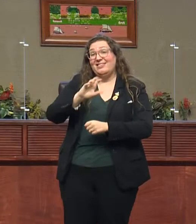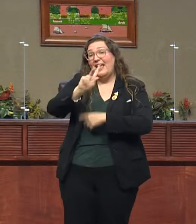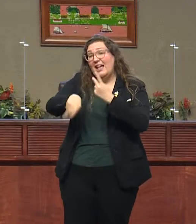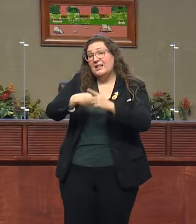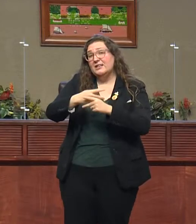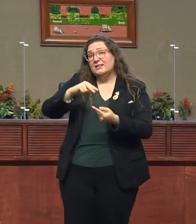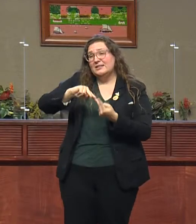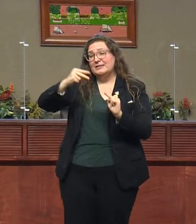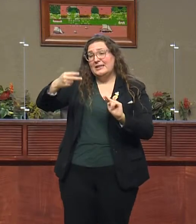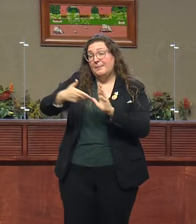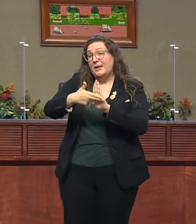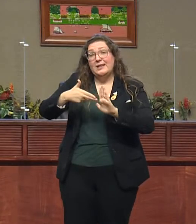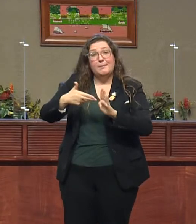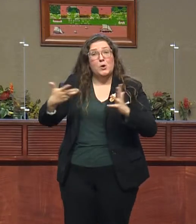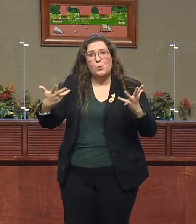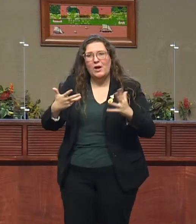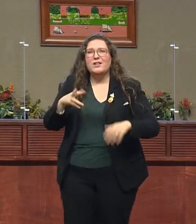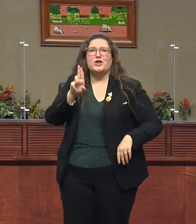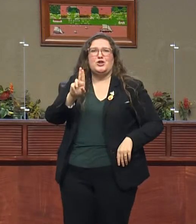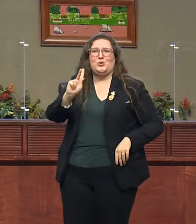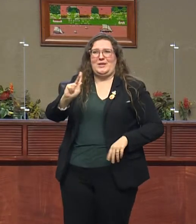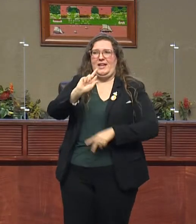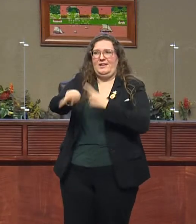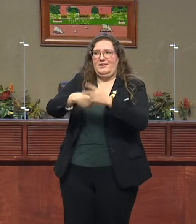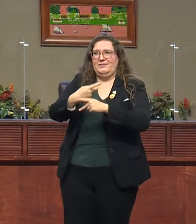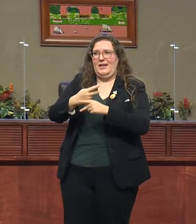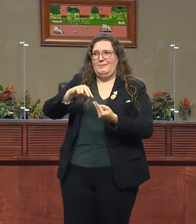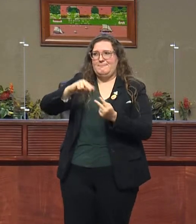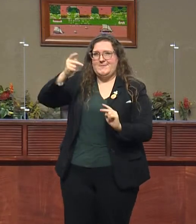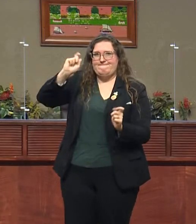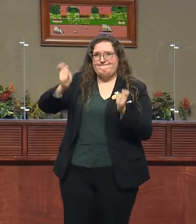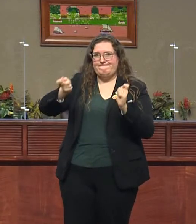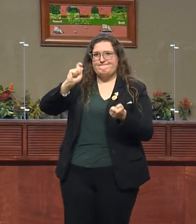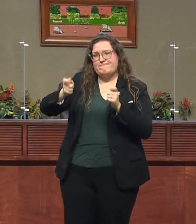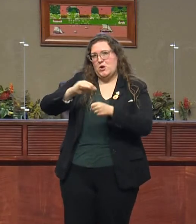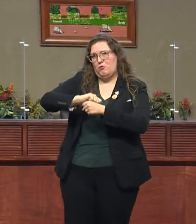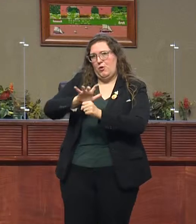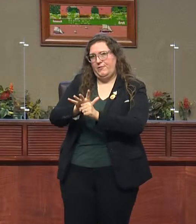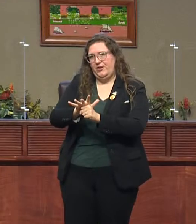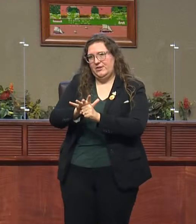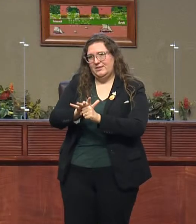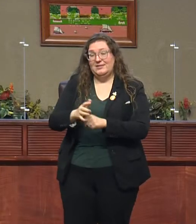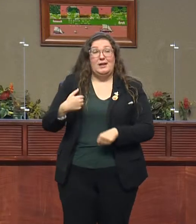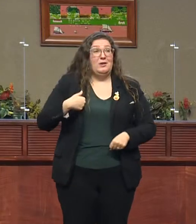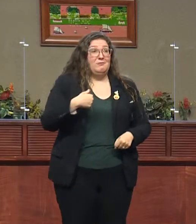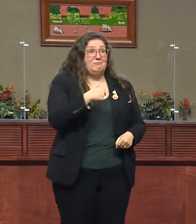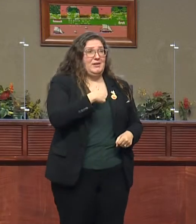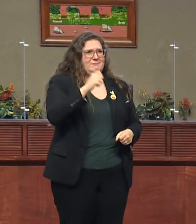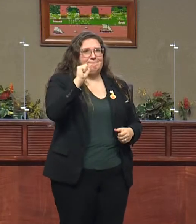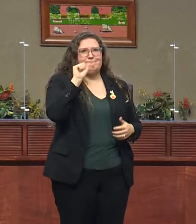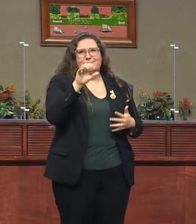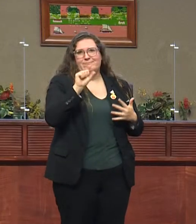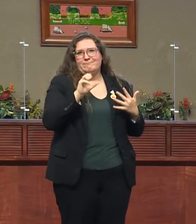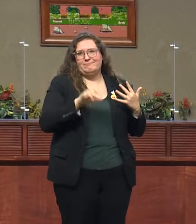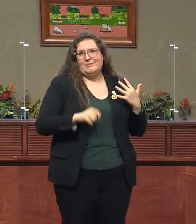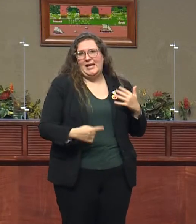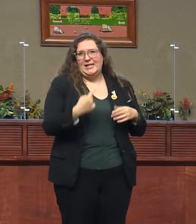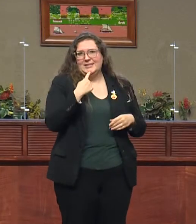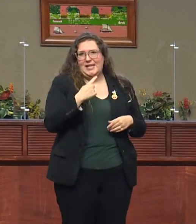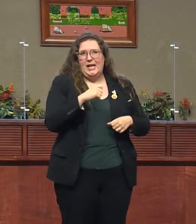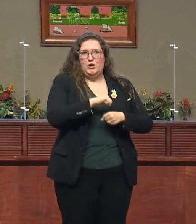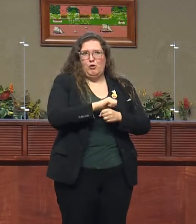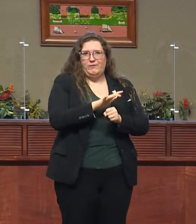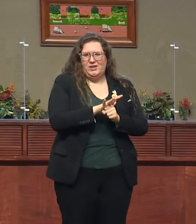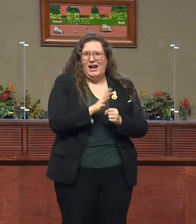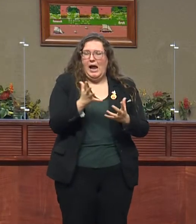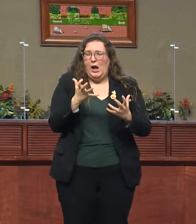Moving into immunization, and before I give the COVID-19, because when I give the COVID-19, then nothing else matters, I want to give